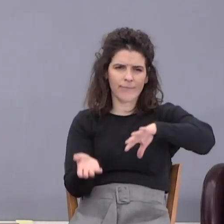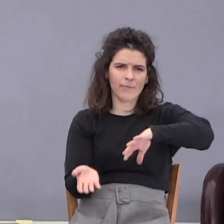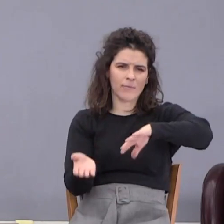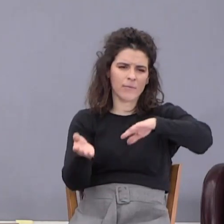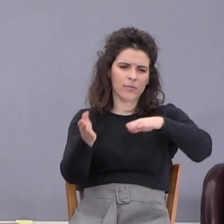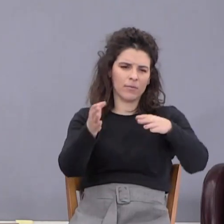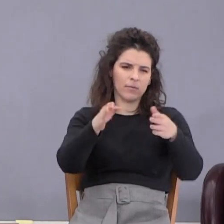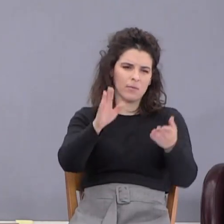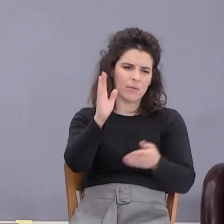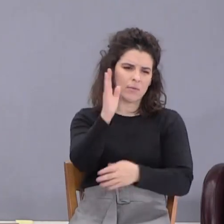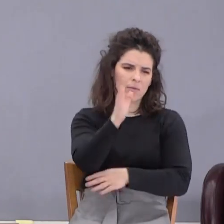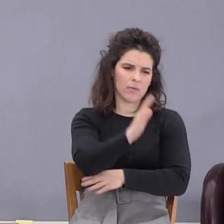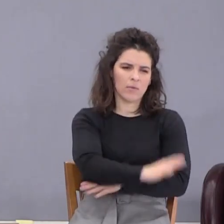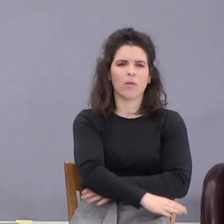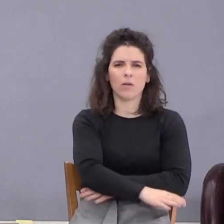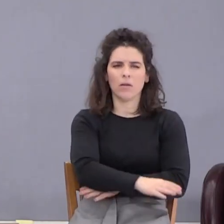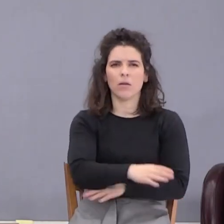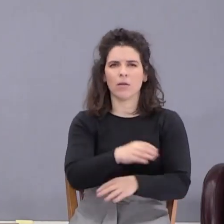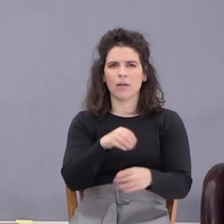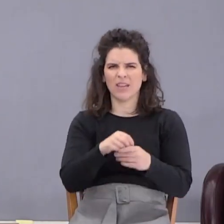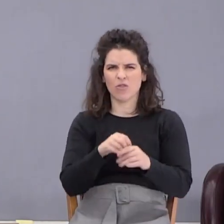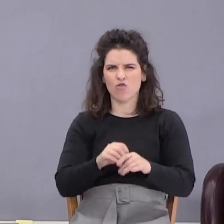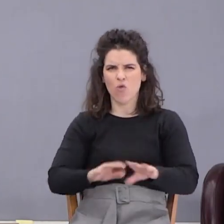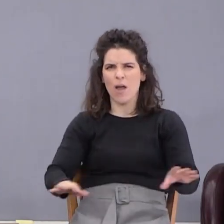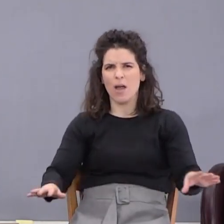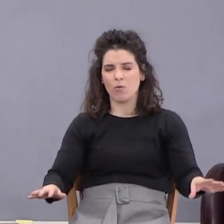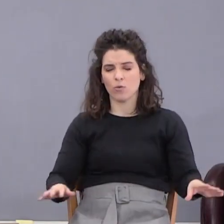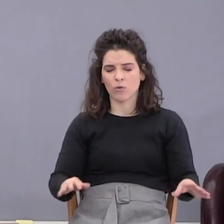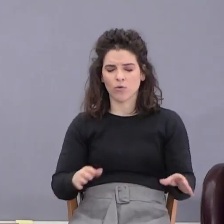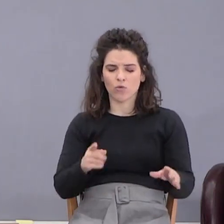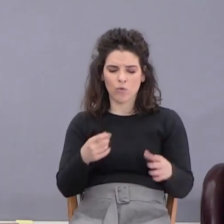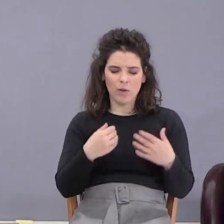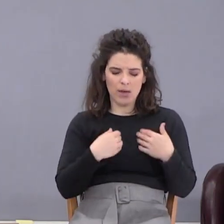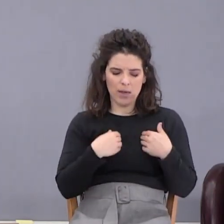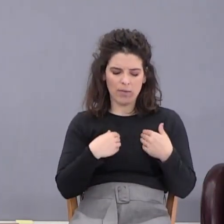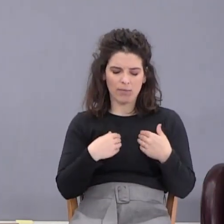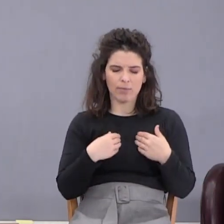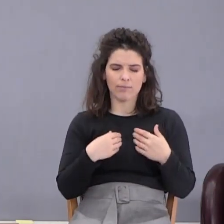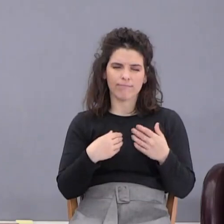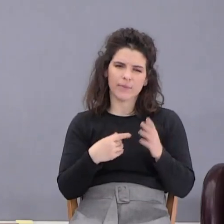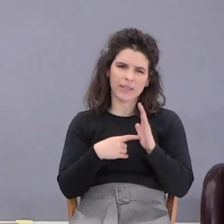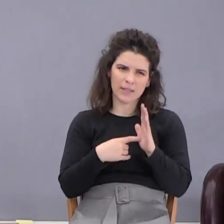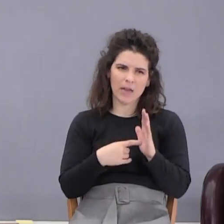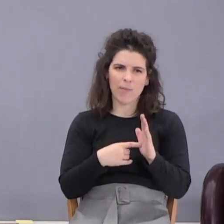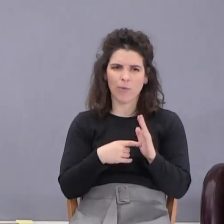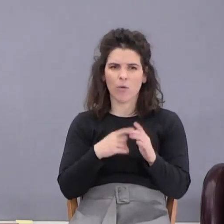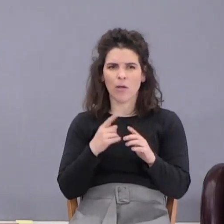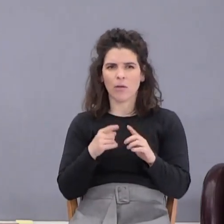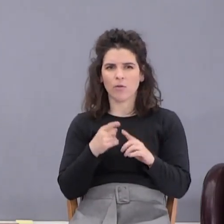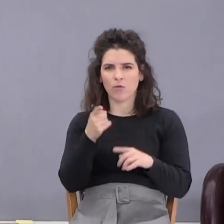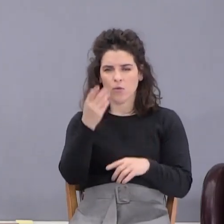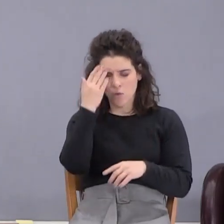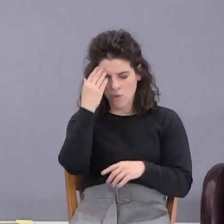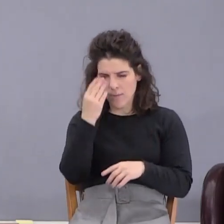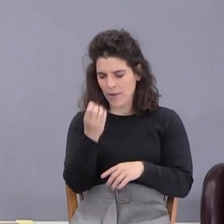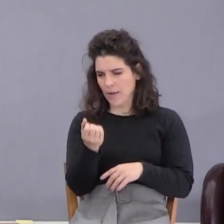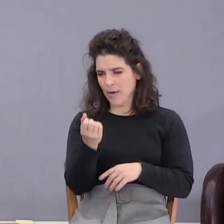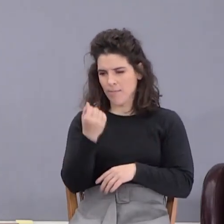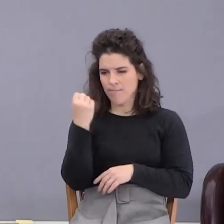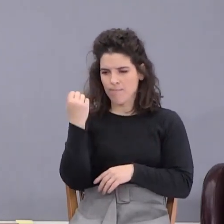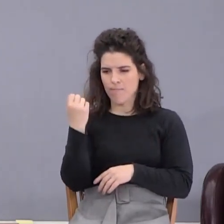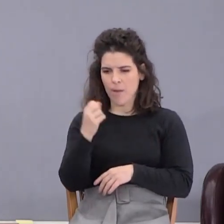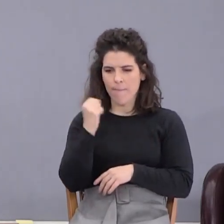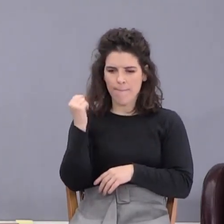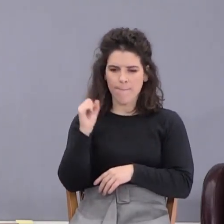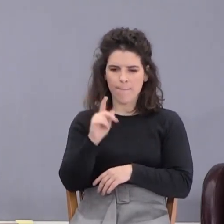die in the ground. So here we have an illustration. And, we had a tree in backyard. We had a